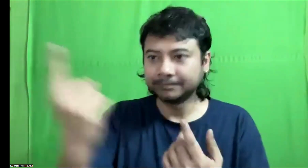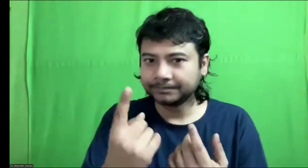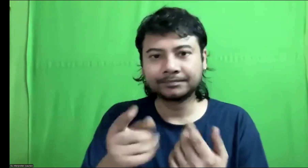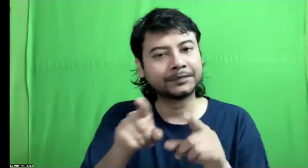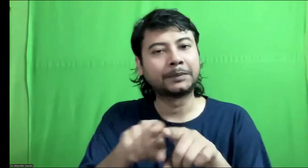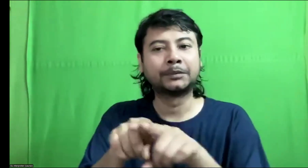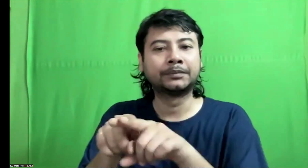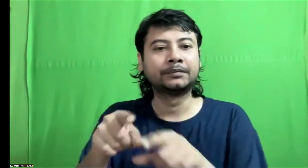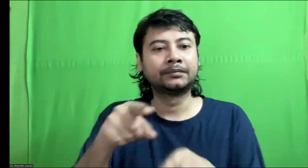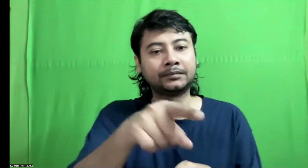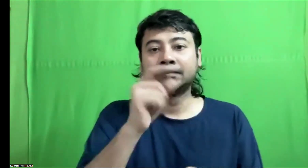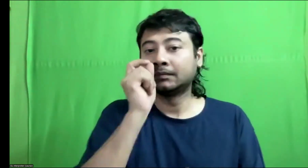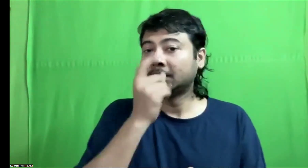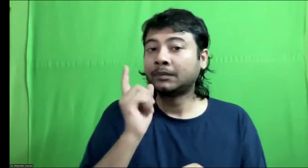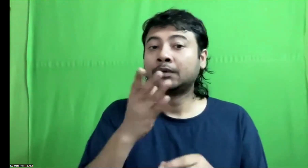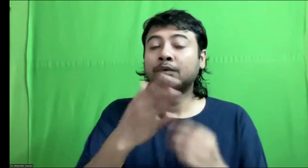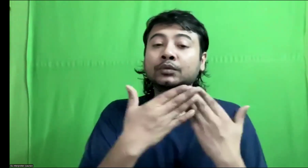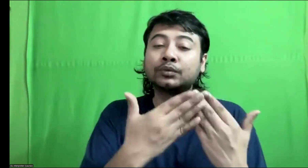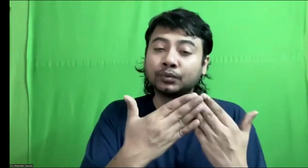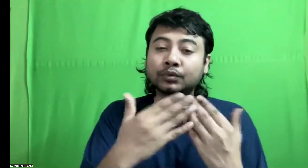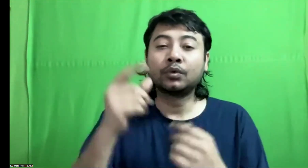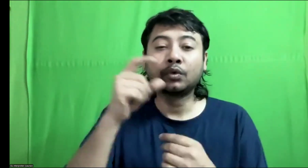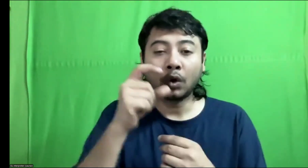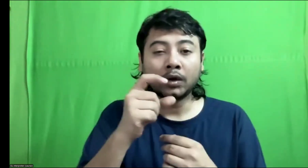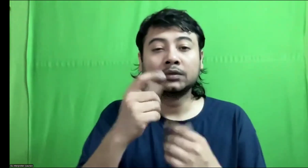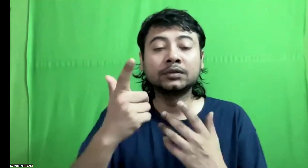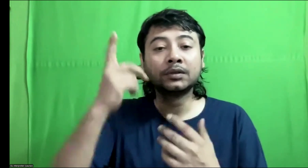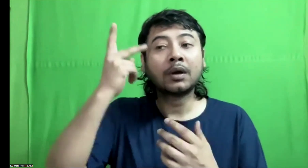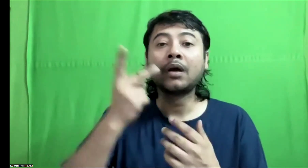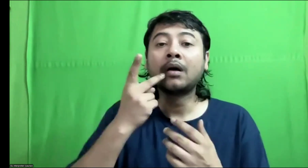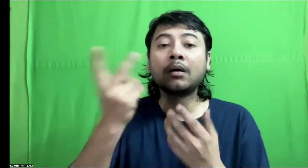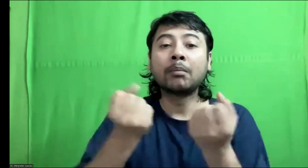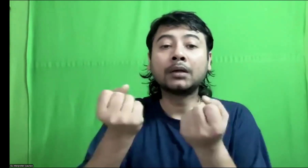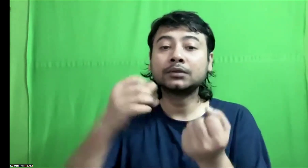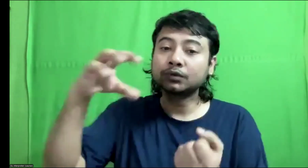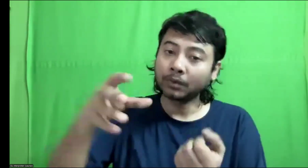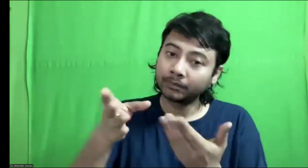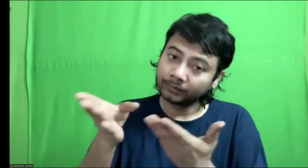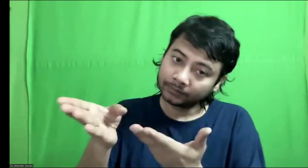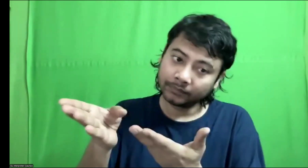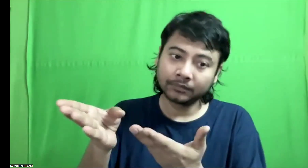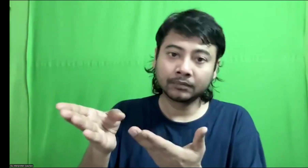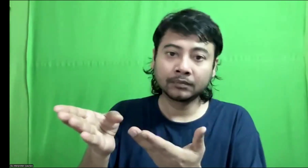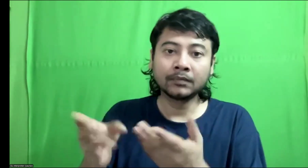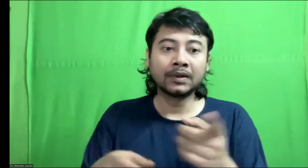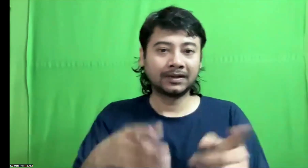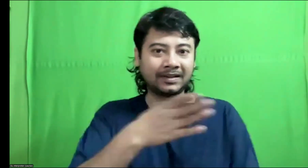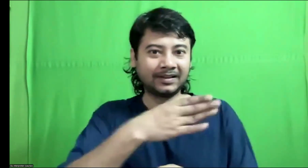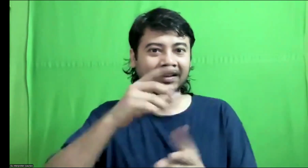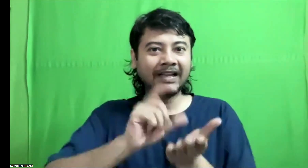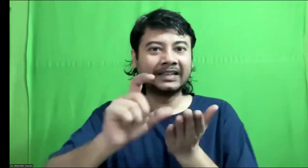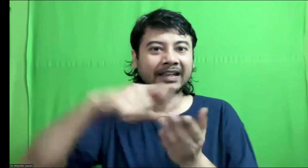to colleges, we go to bus stops. Like this program, this video that I showed you is actually outside a very small